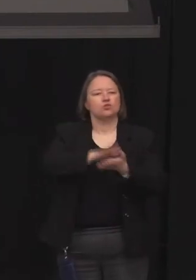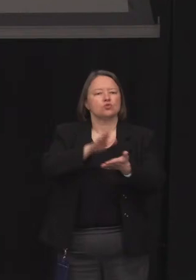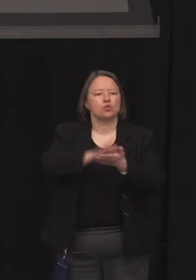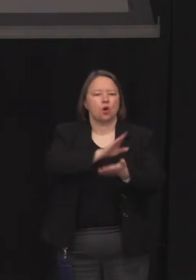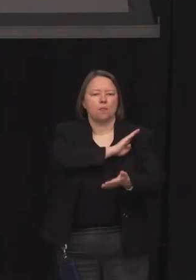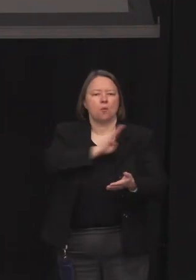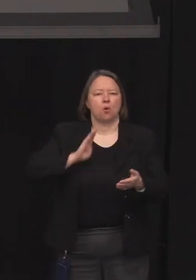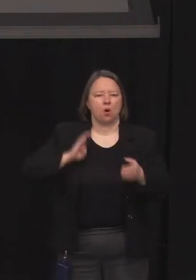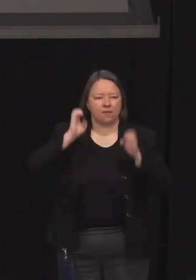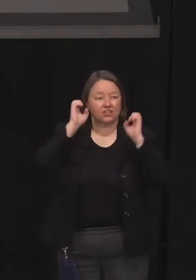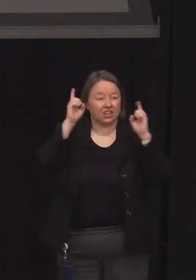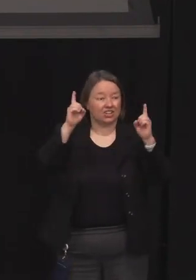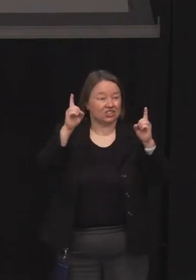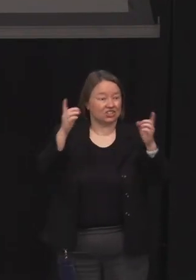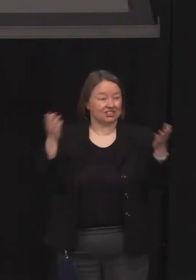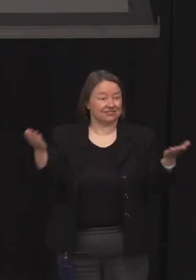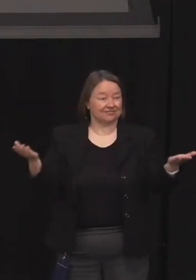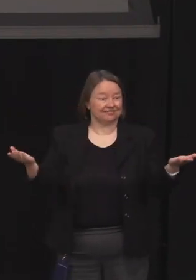Board of Education.